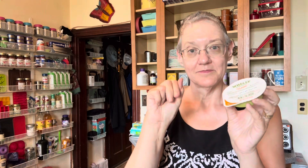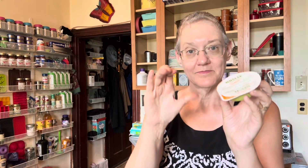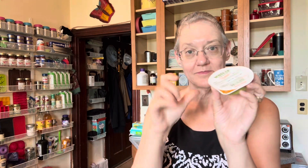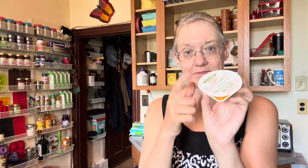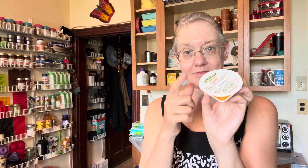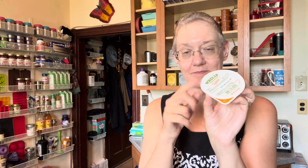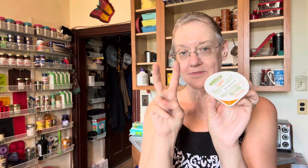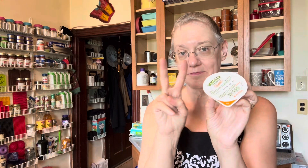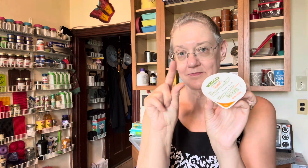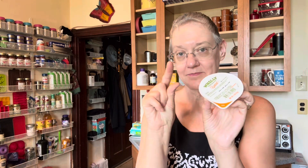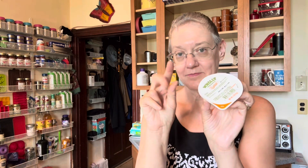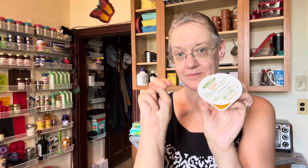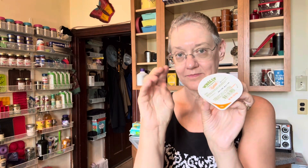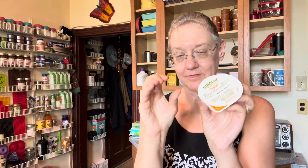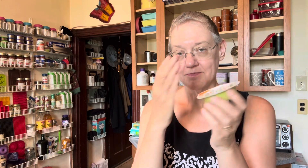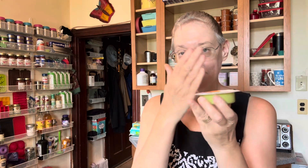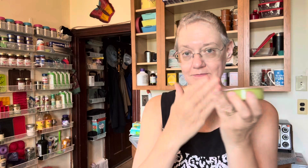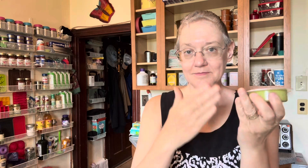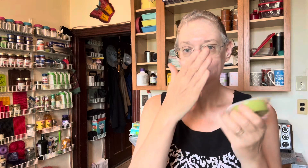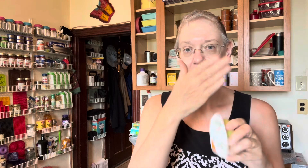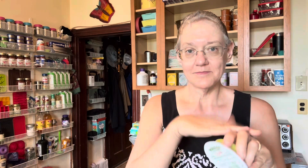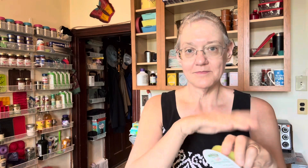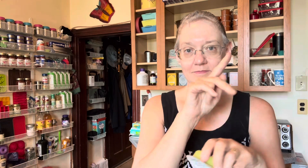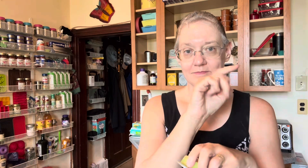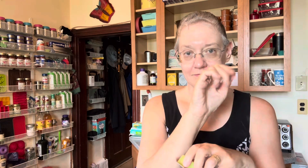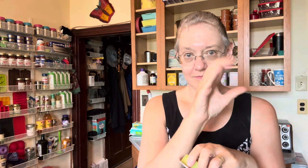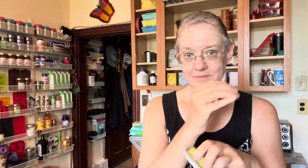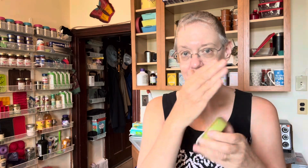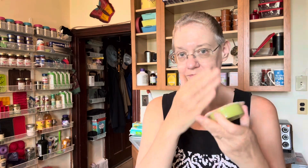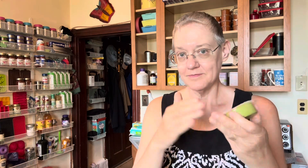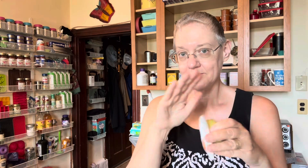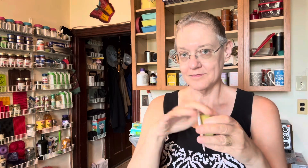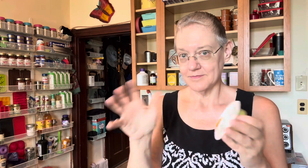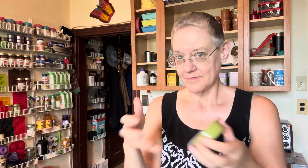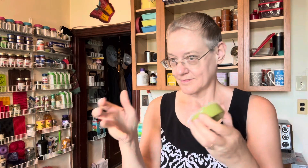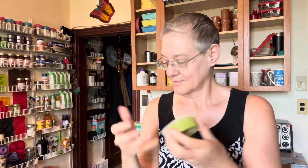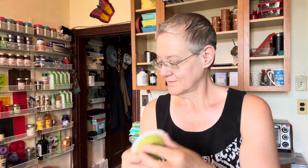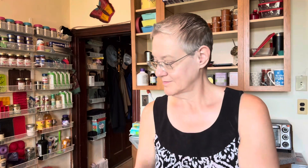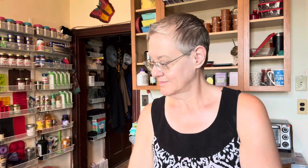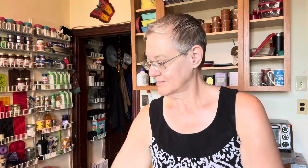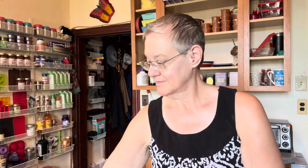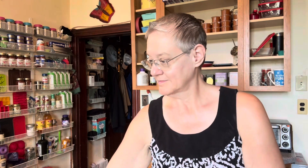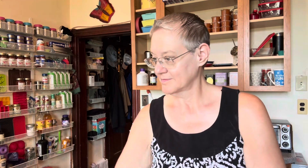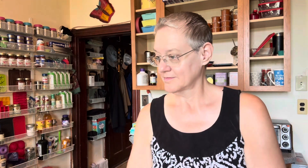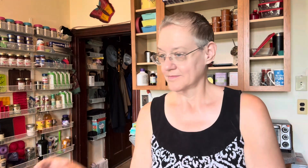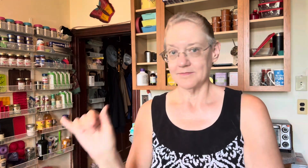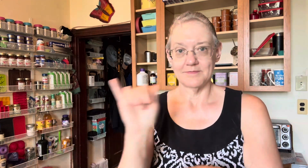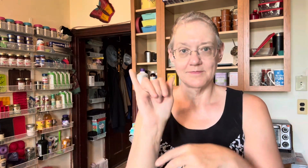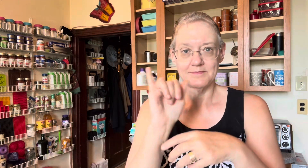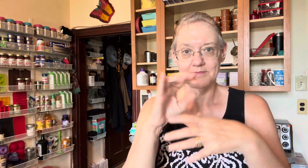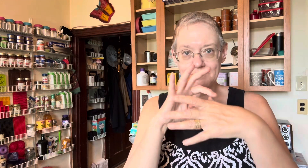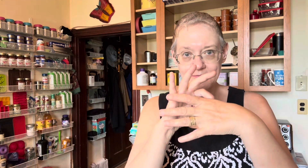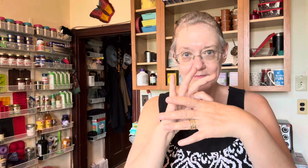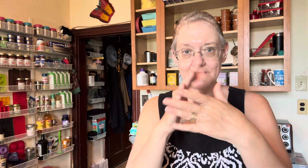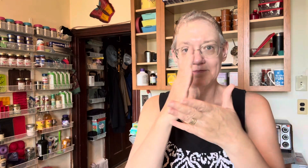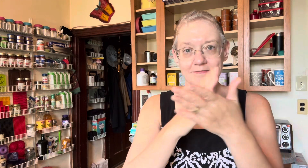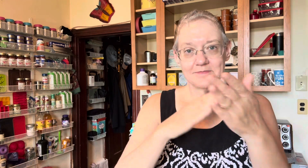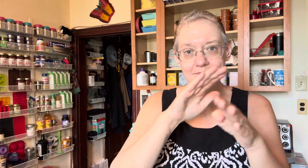And 1 holy guacamole, 2 grams of net carbs, some on the taco and some on the salad. The same with the taco meat, some